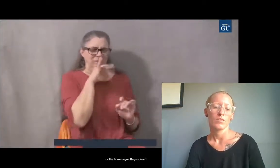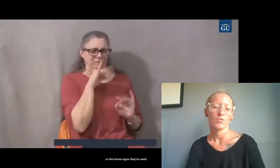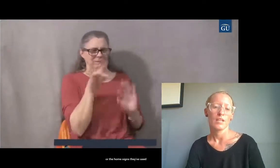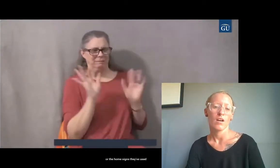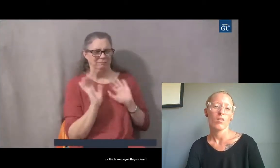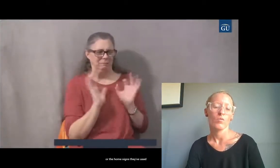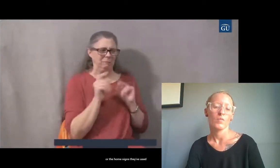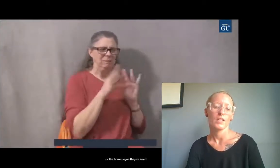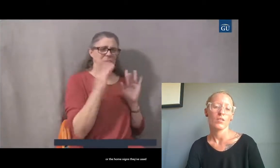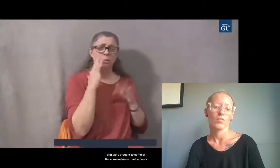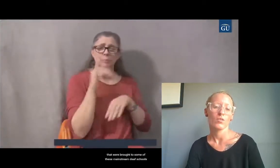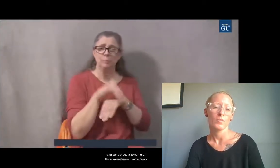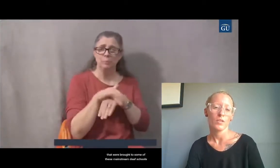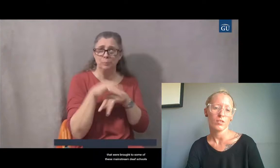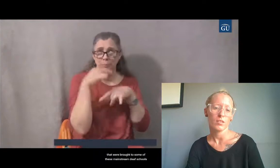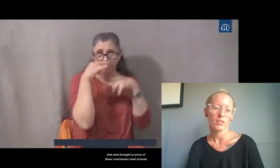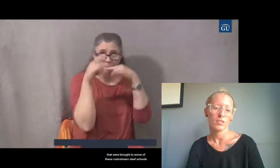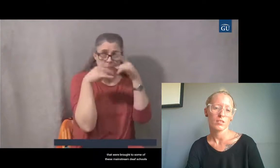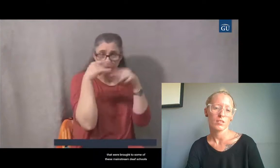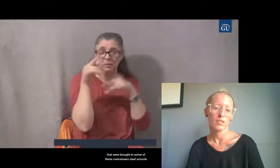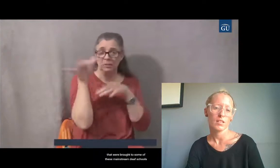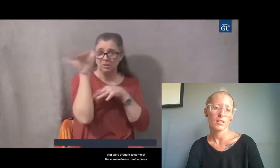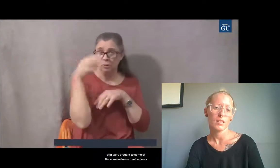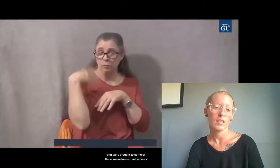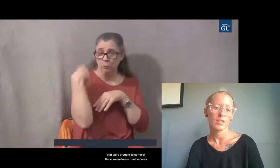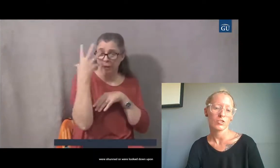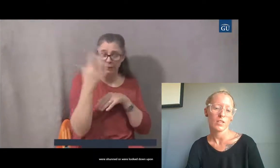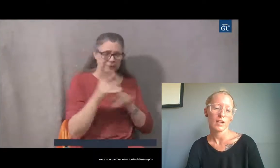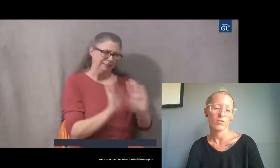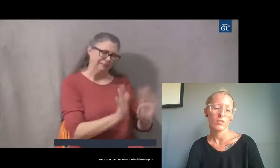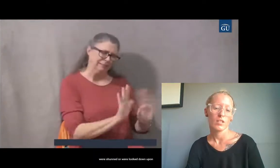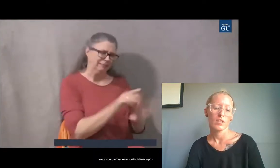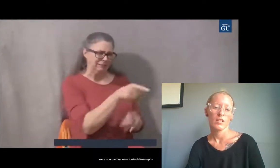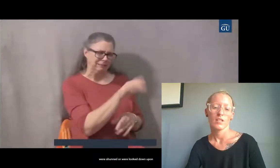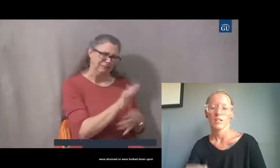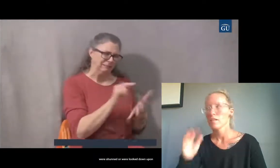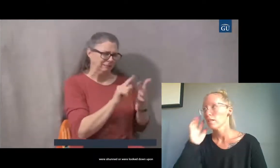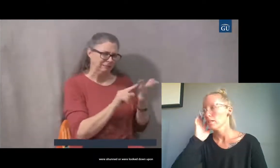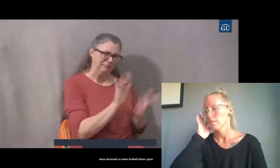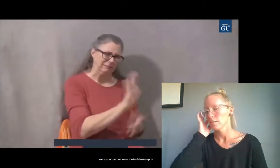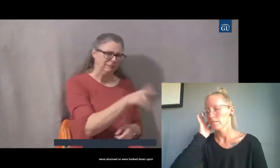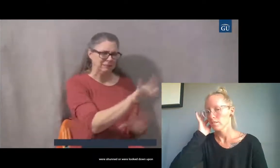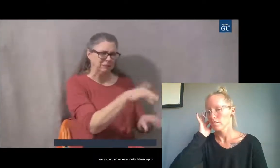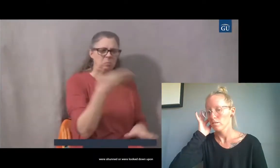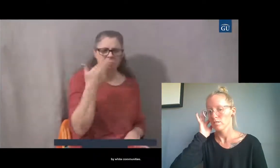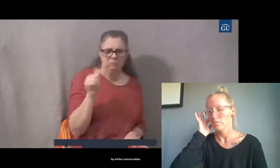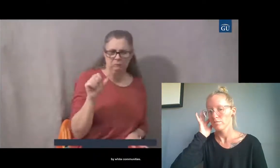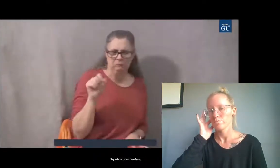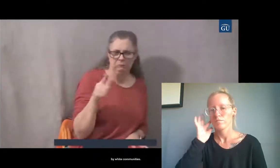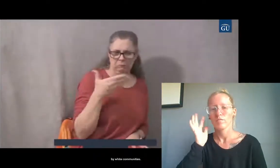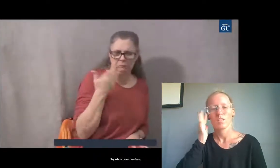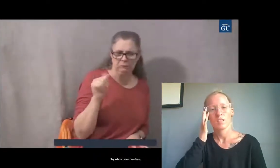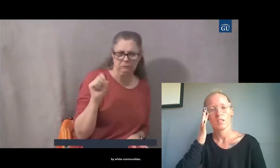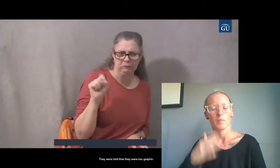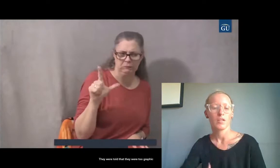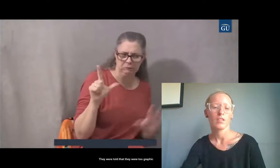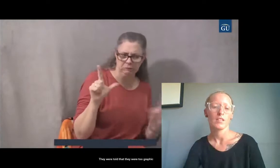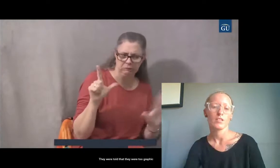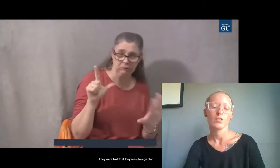that they use at home in local communities. And English now is, and